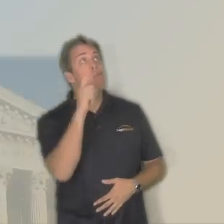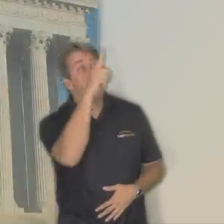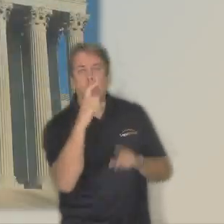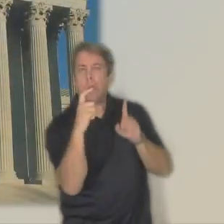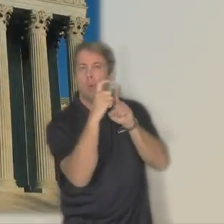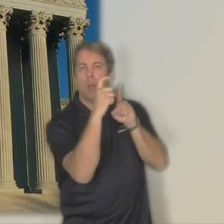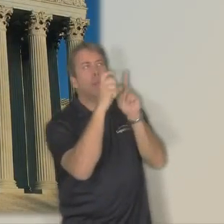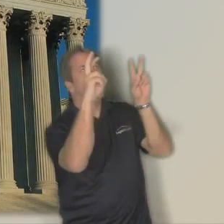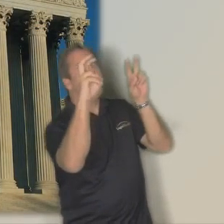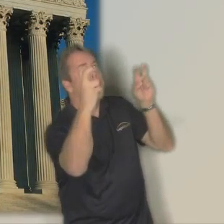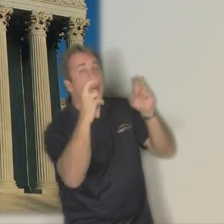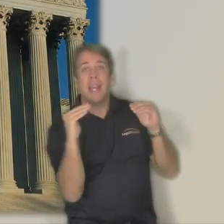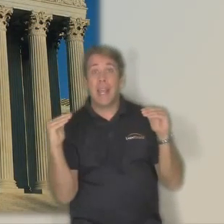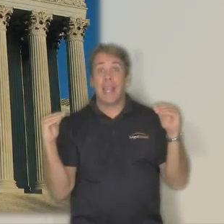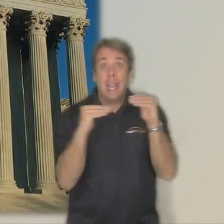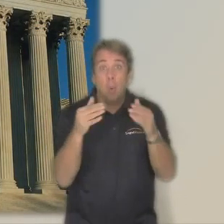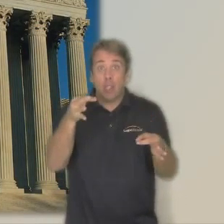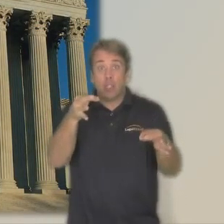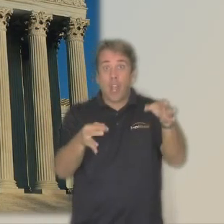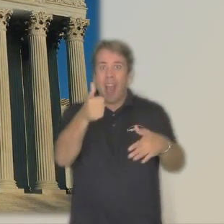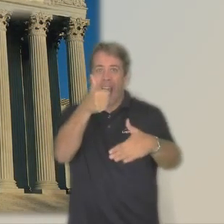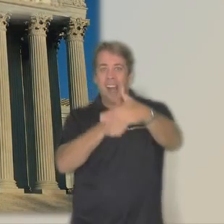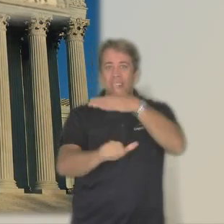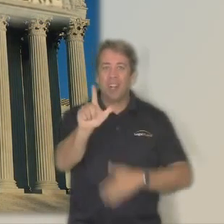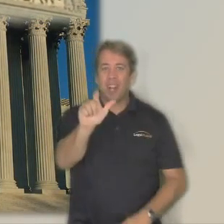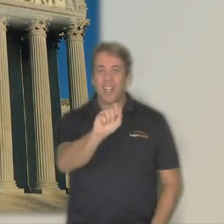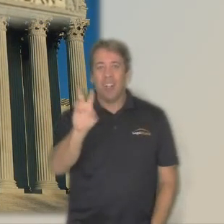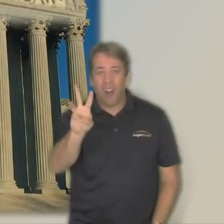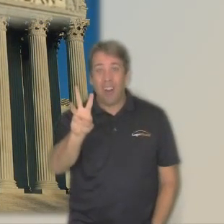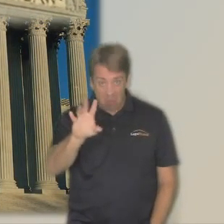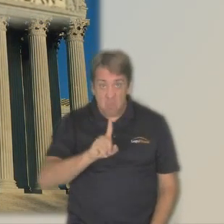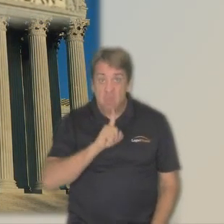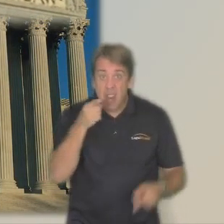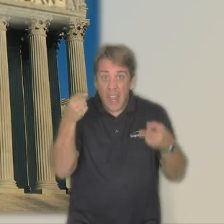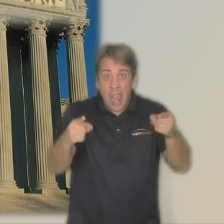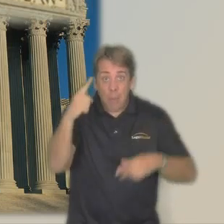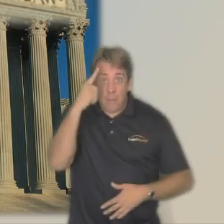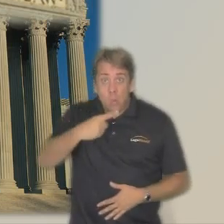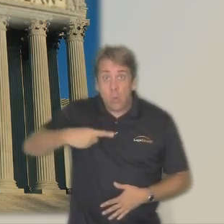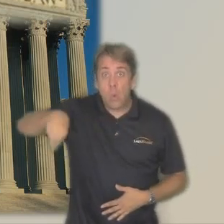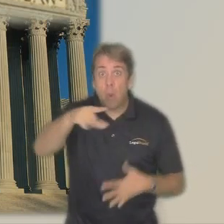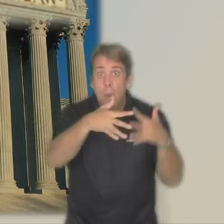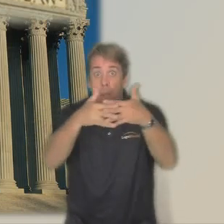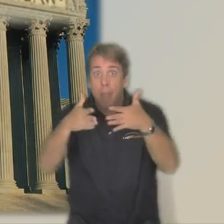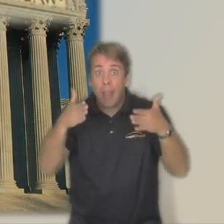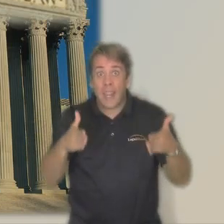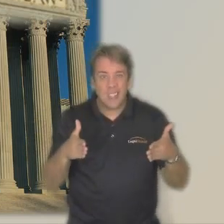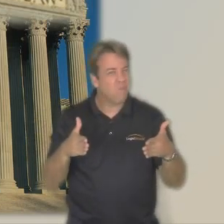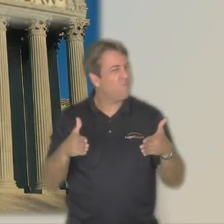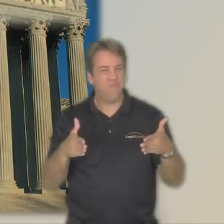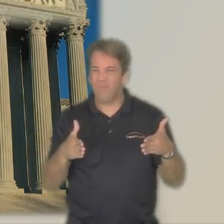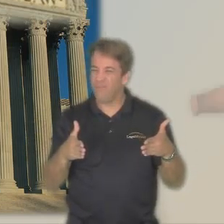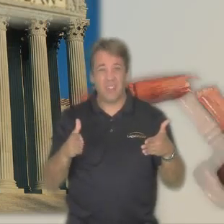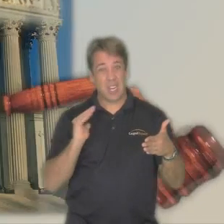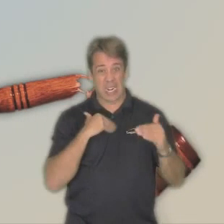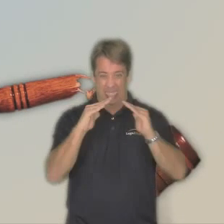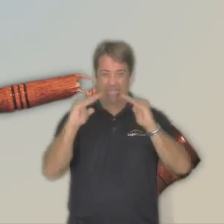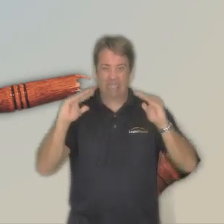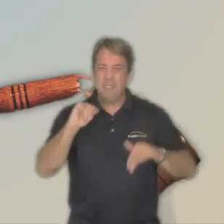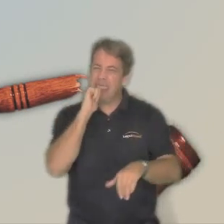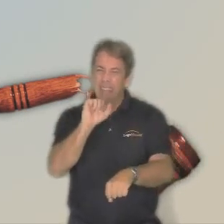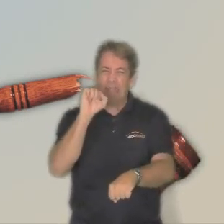Engraved on the west side of the Supreme Court building are the words equal justice under law. But is that a reality for the average American today? The